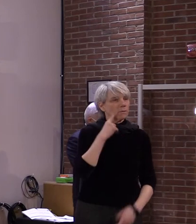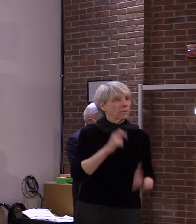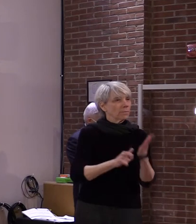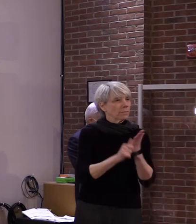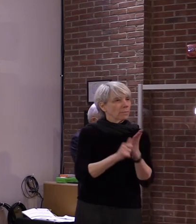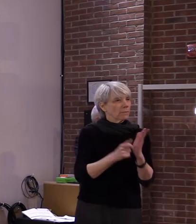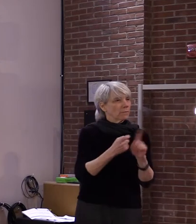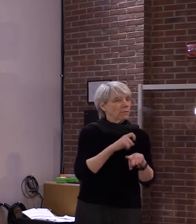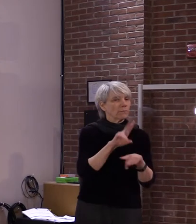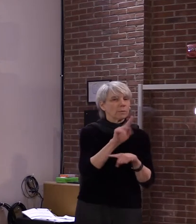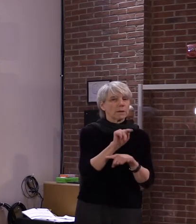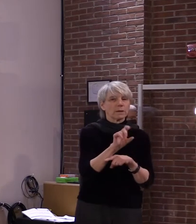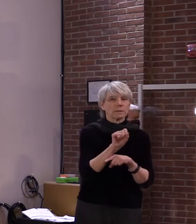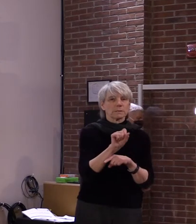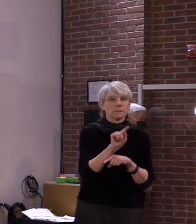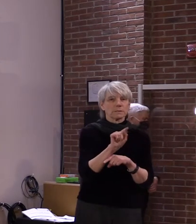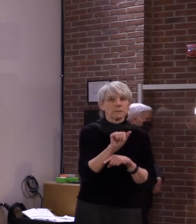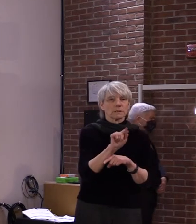state